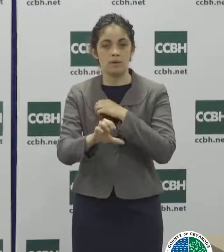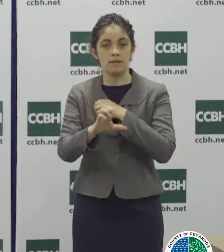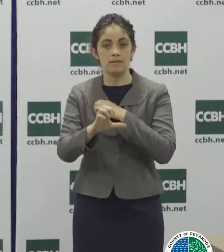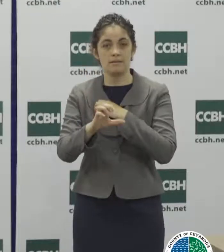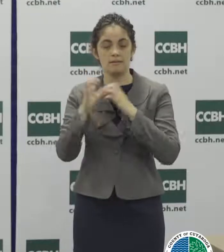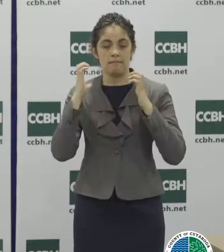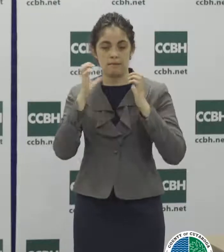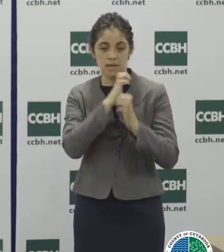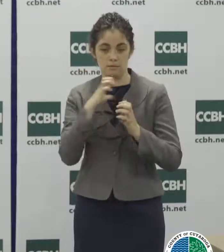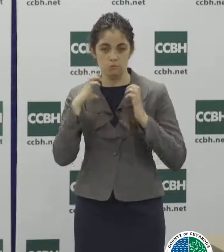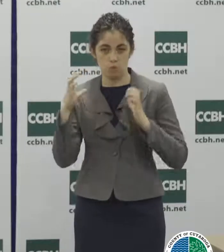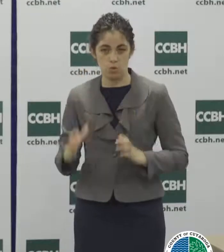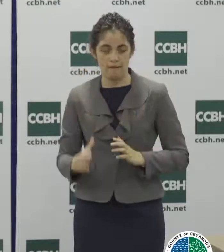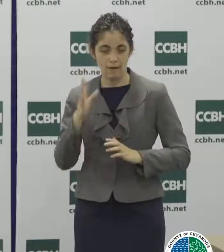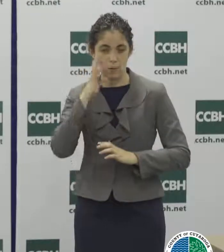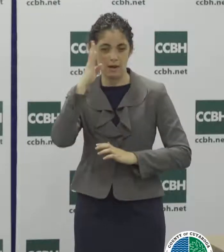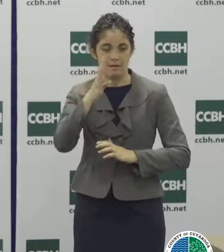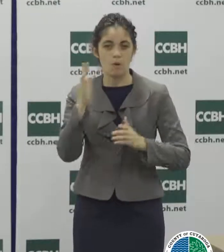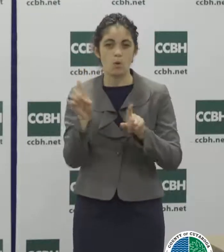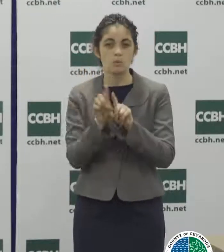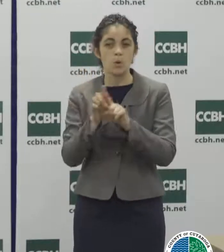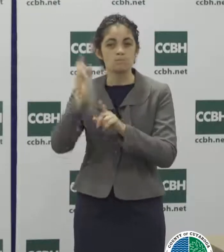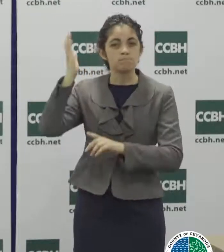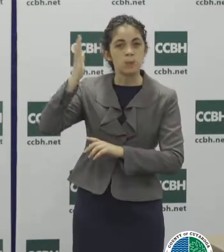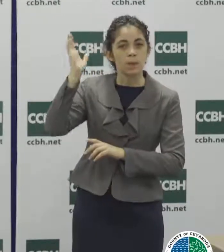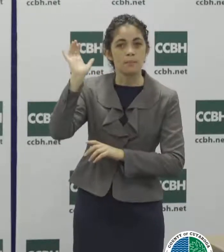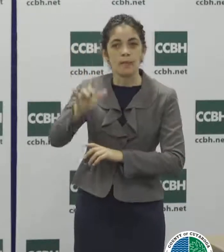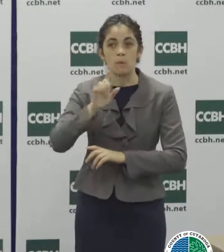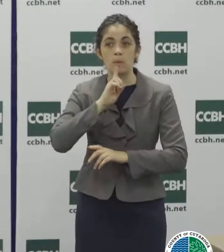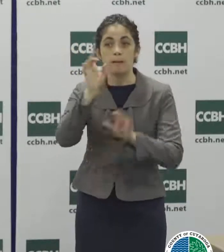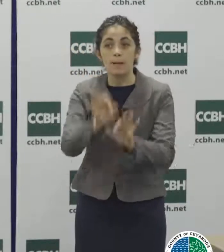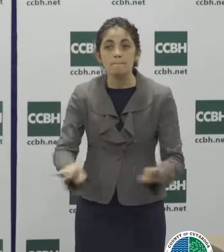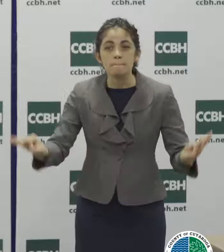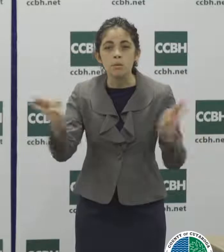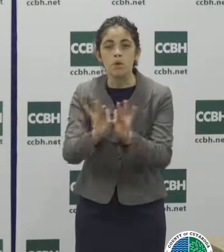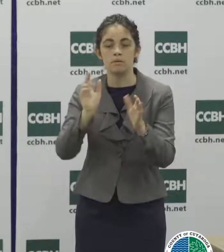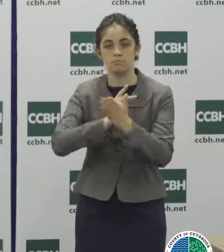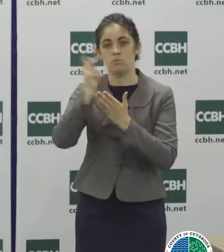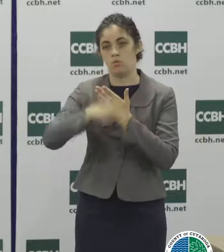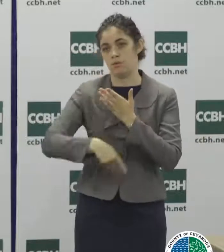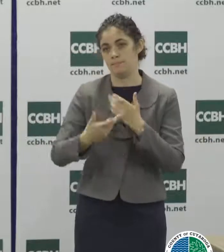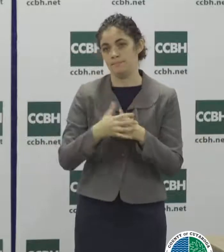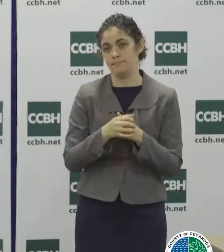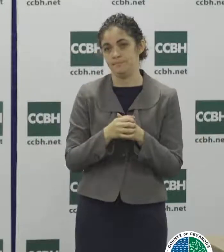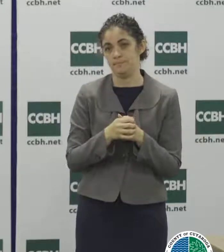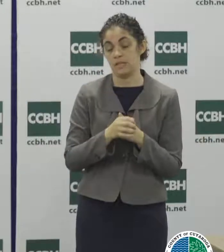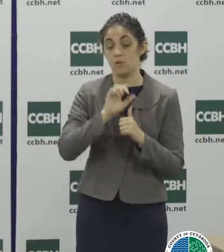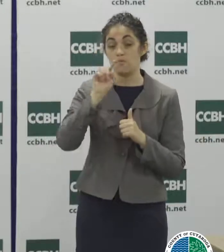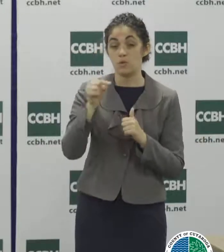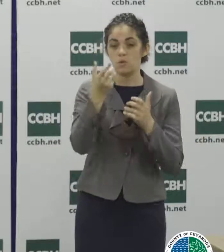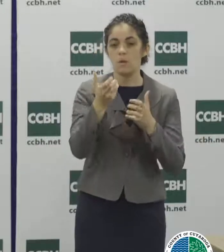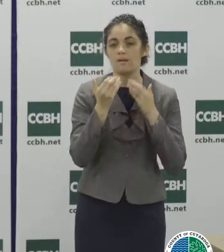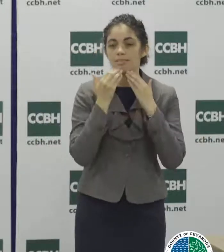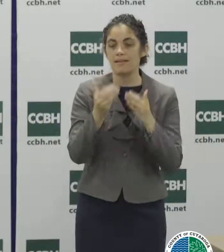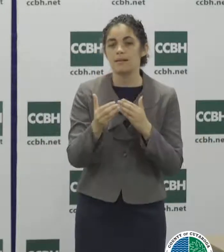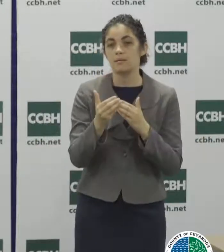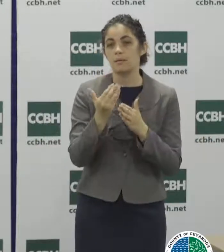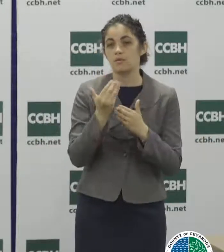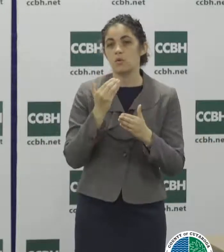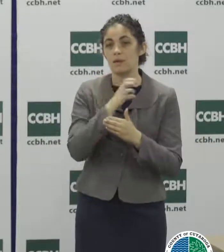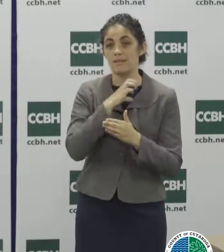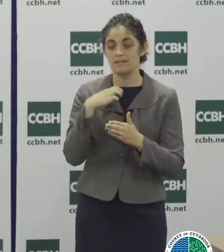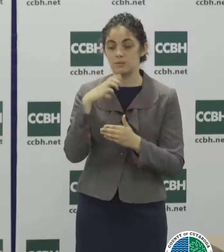huge role in creating and promoting this very important program. First, I want to thank former County